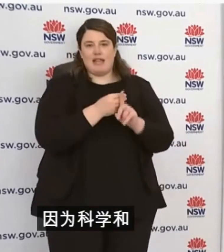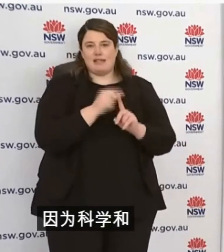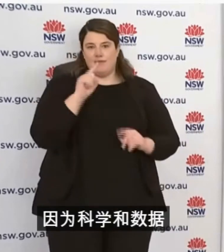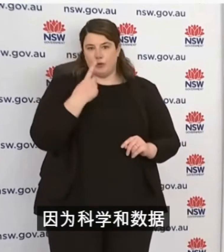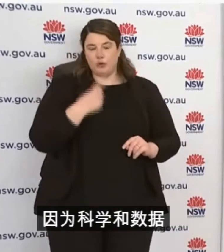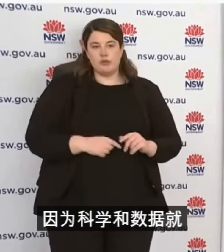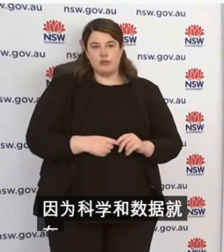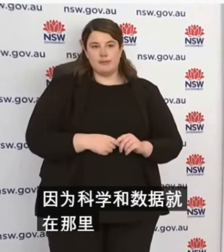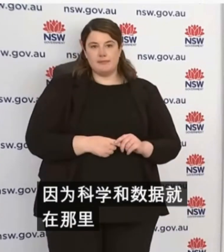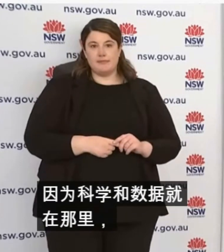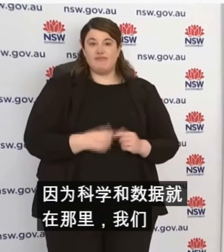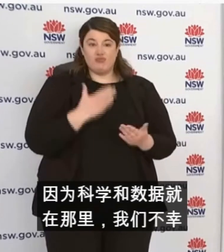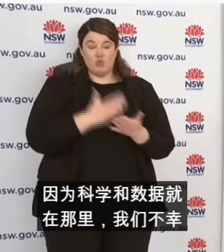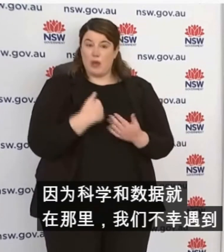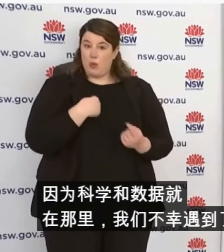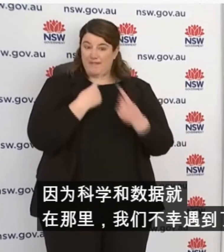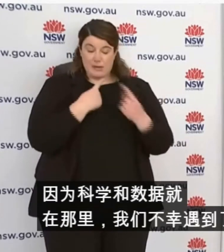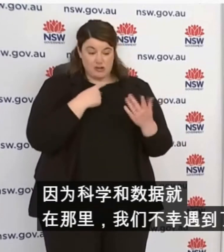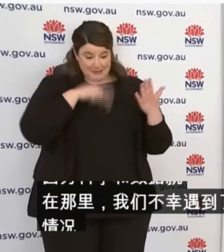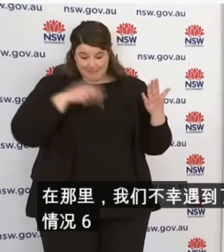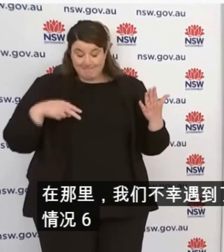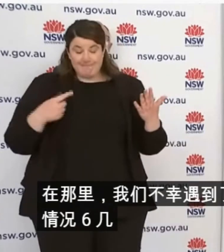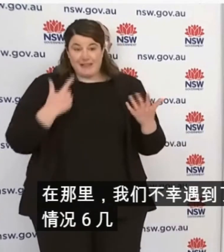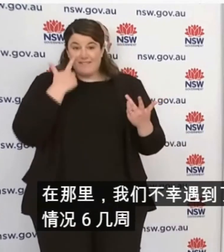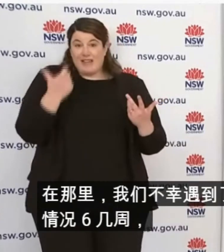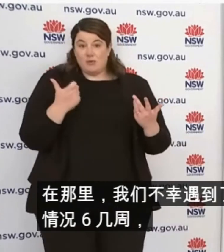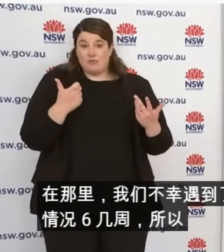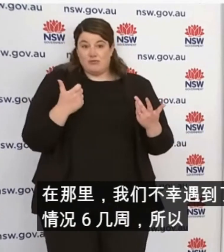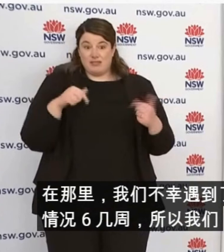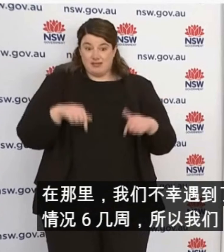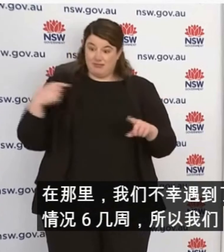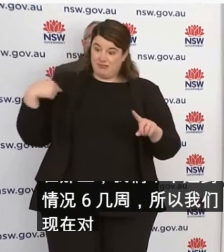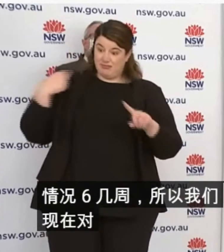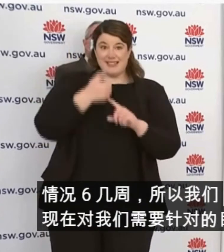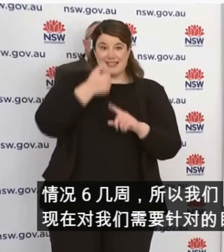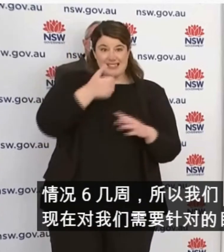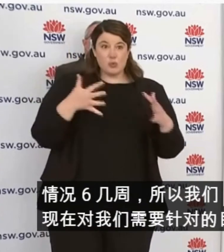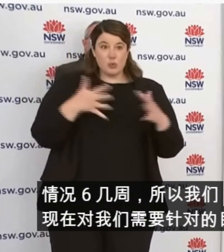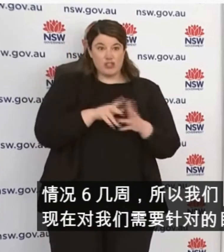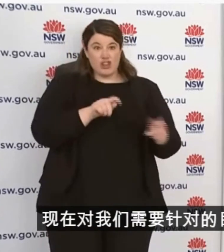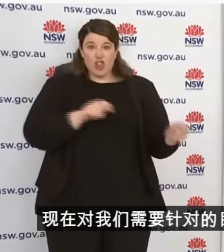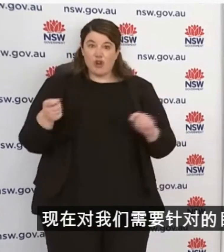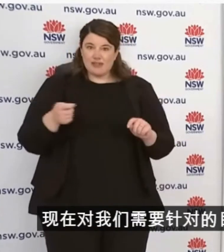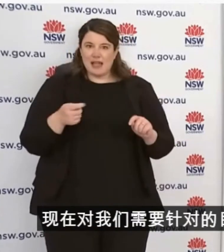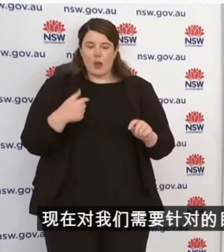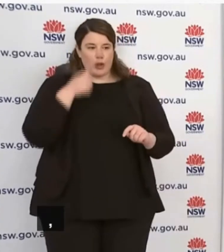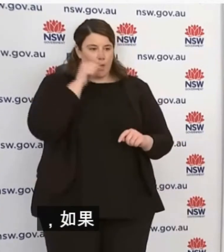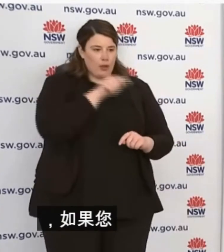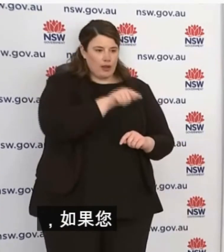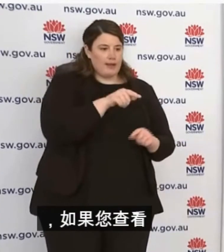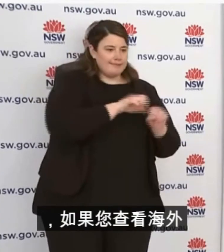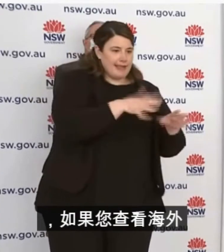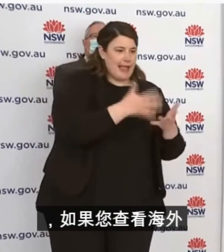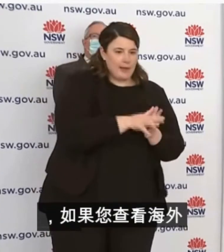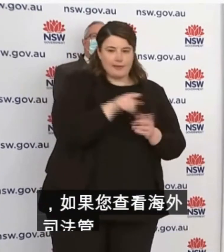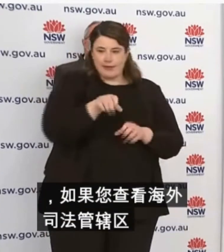the science and the data is there. We've unfortunately been in this situation 6 weeks, so we have a greater understanding now of what we need to target. And if you